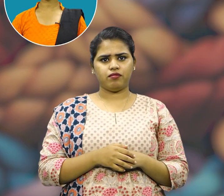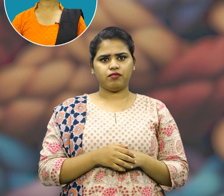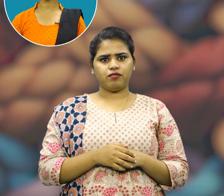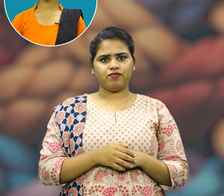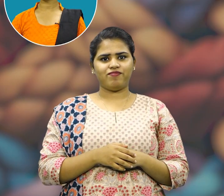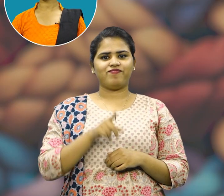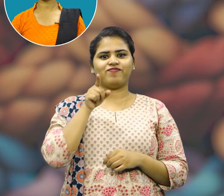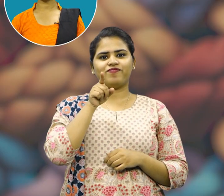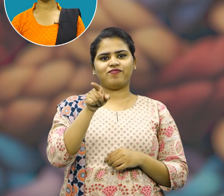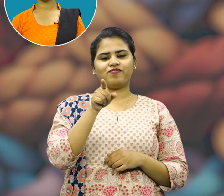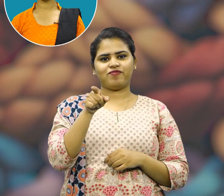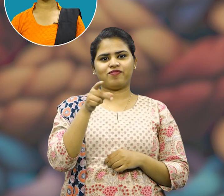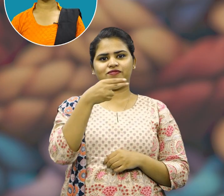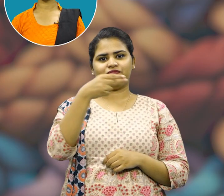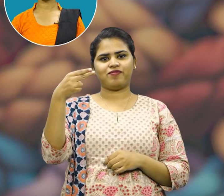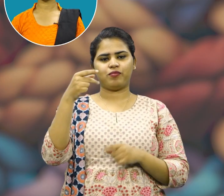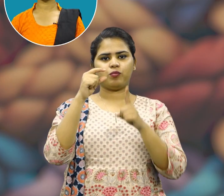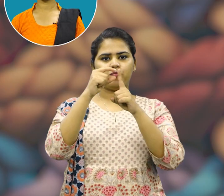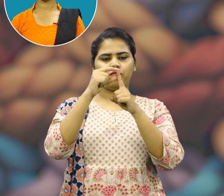That is polyester.